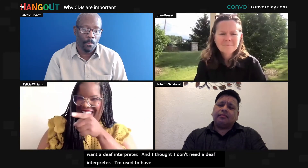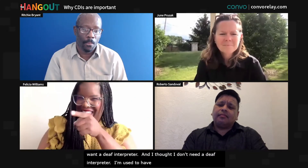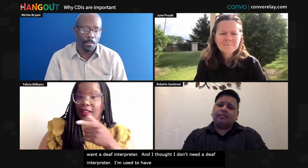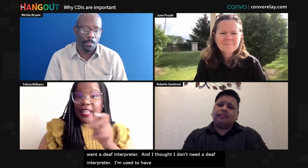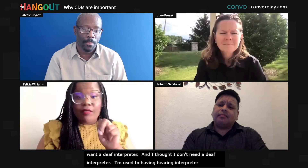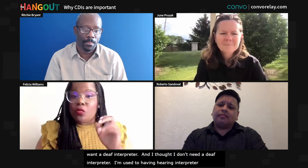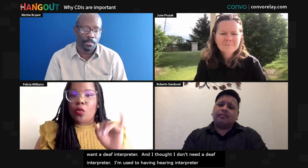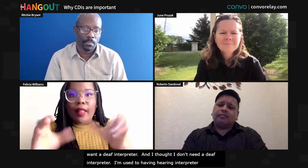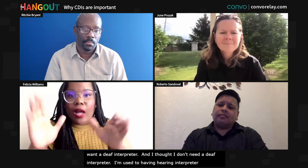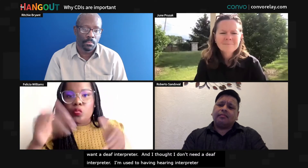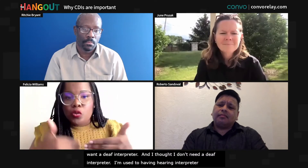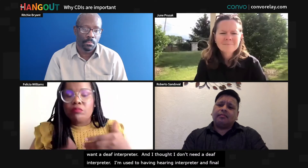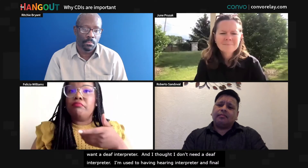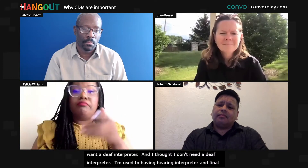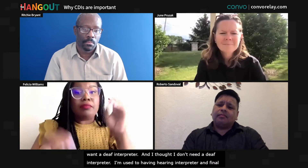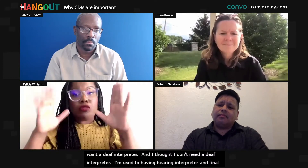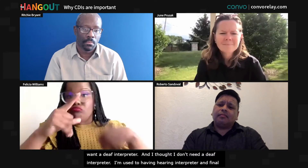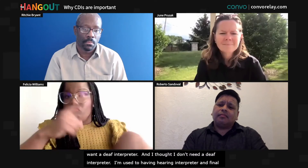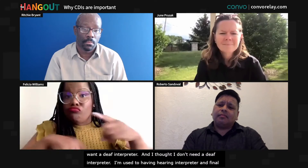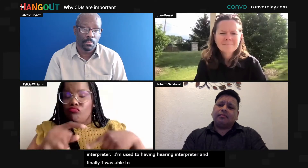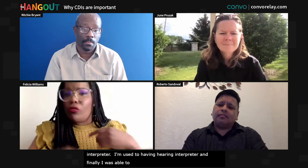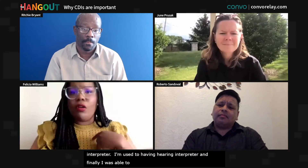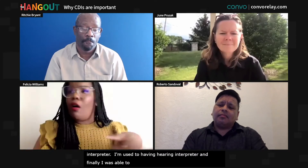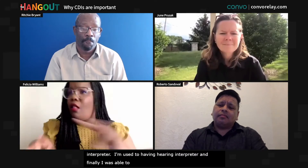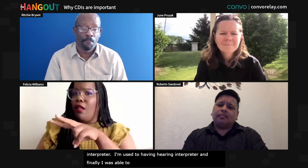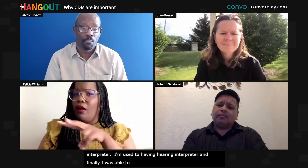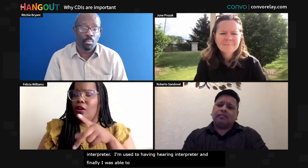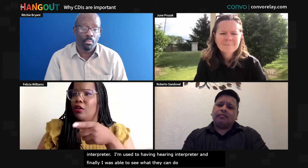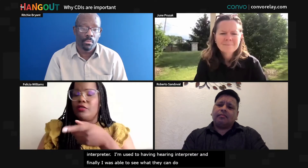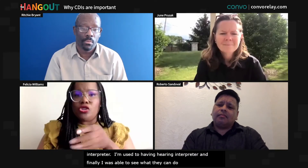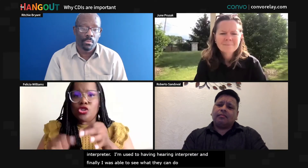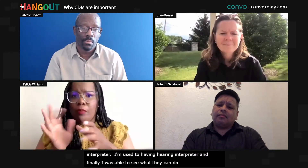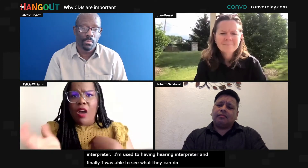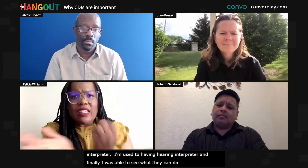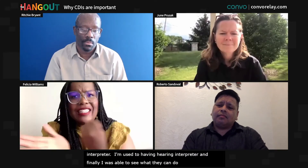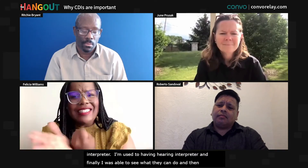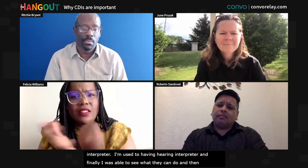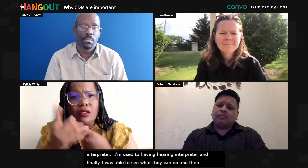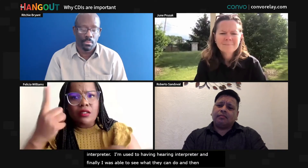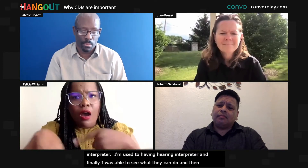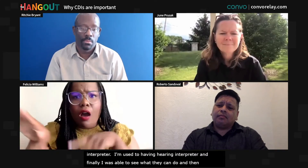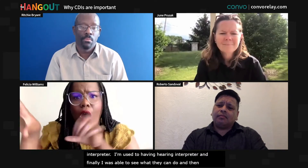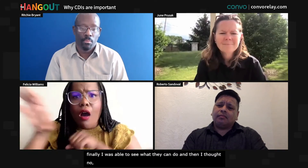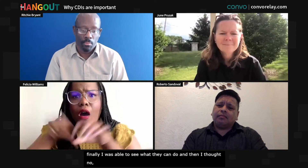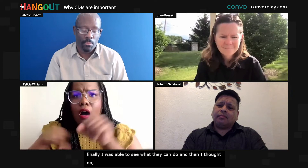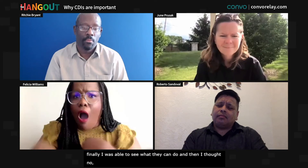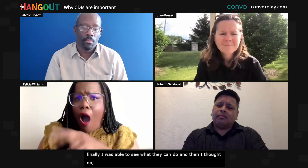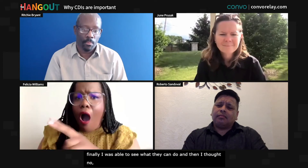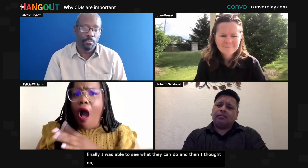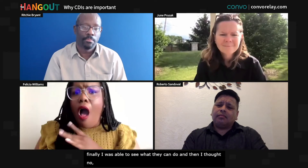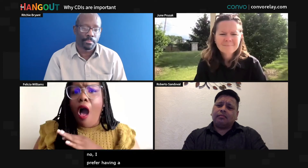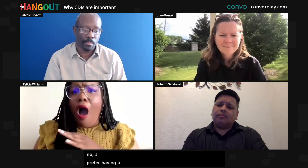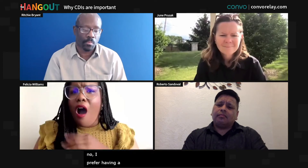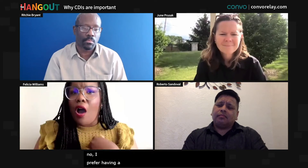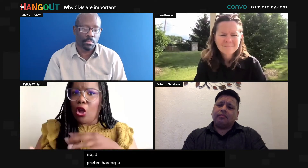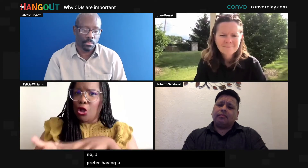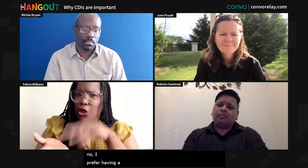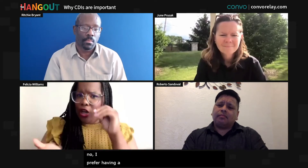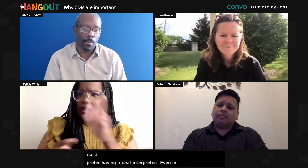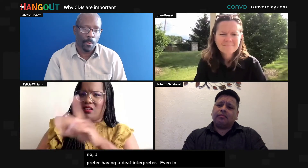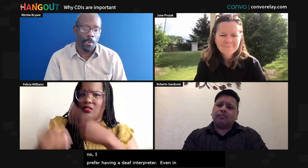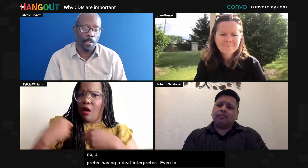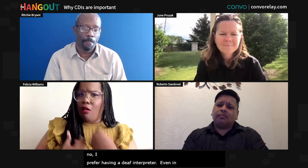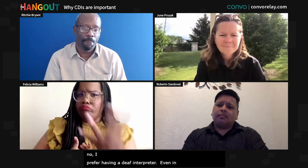thought, I realized, no, I prefer having a deaf interpreter, even in a classroom. I would